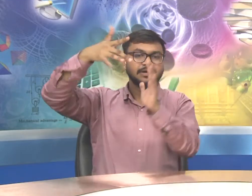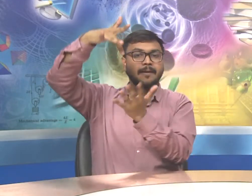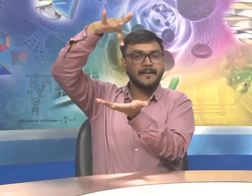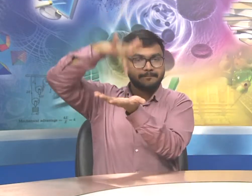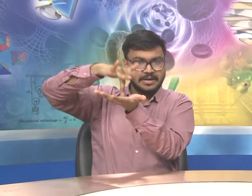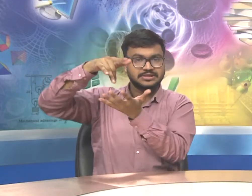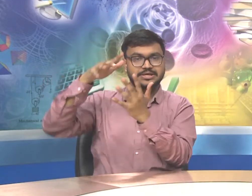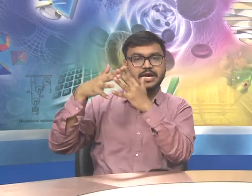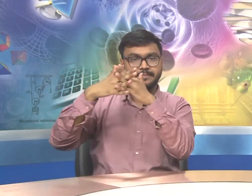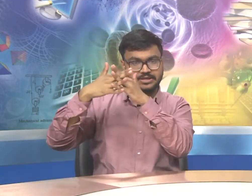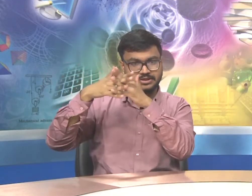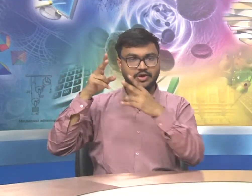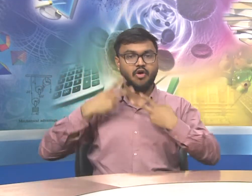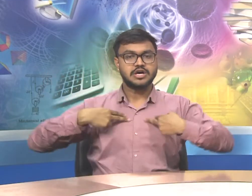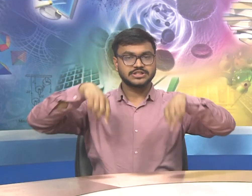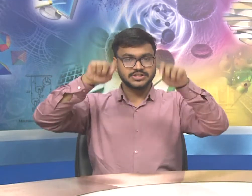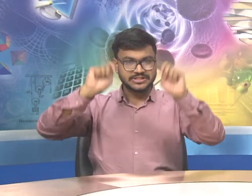Supreme Court of the United States.